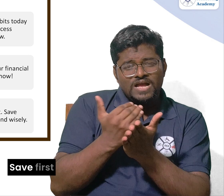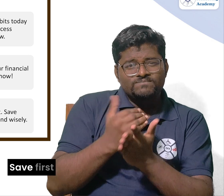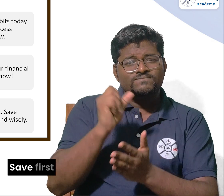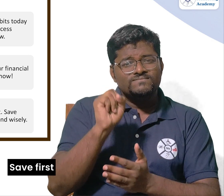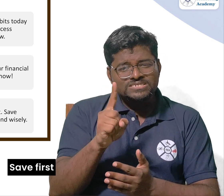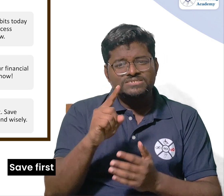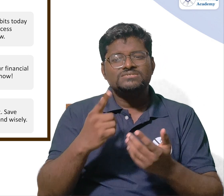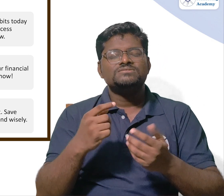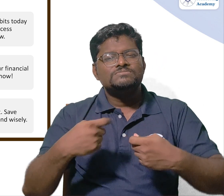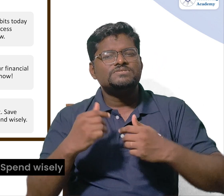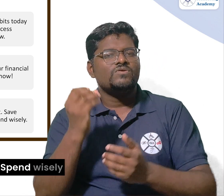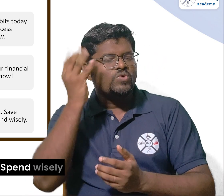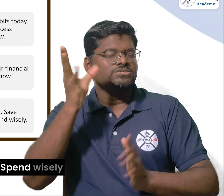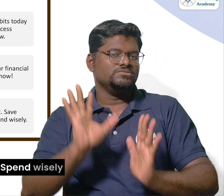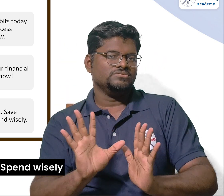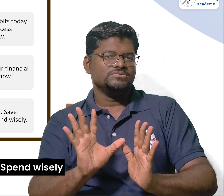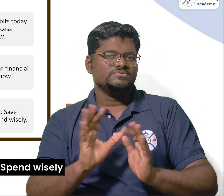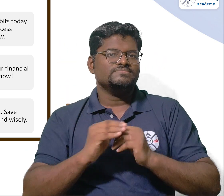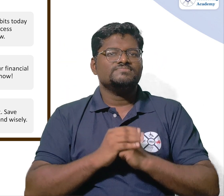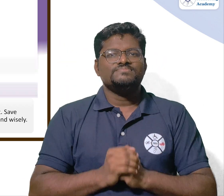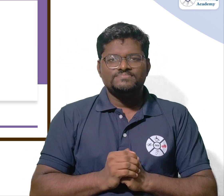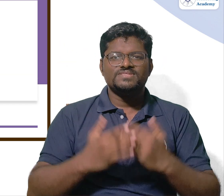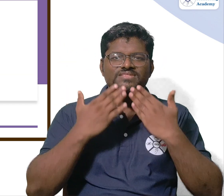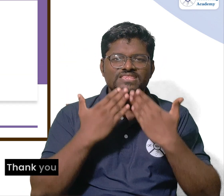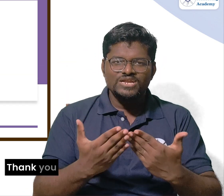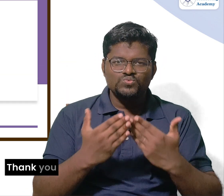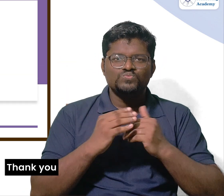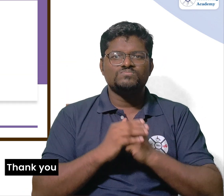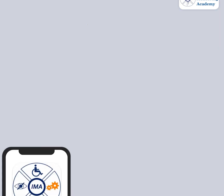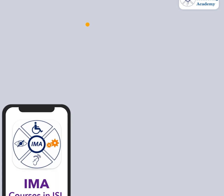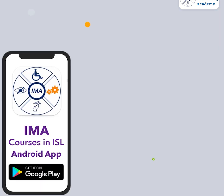Save first. Spend wisely. Thank you.